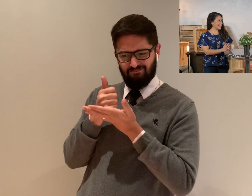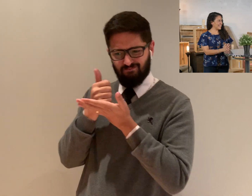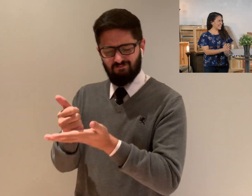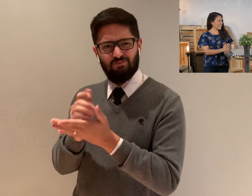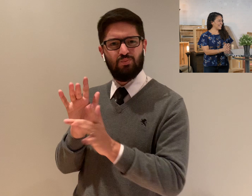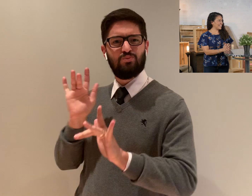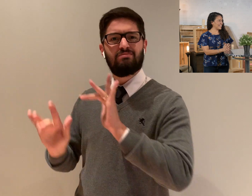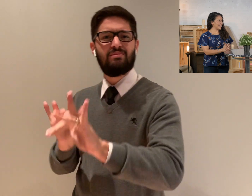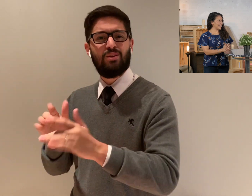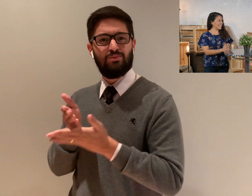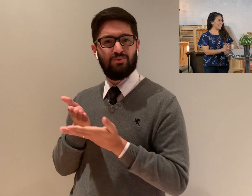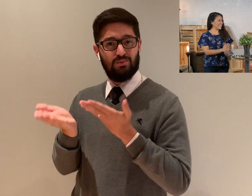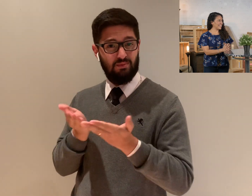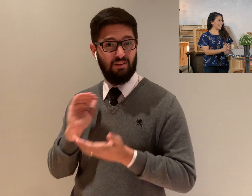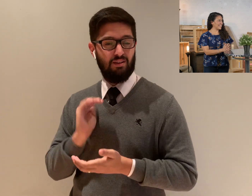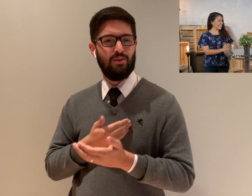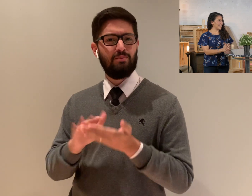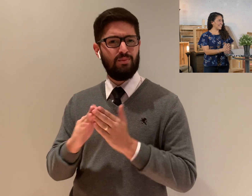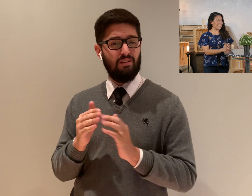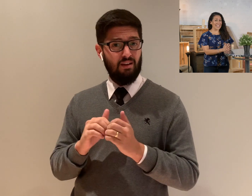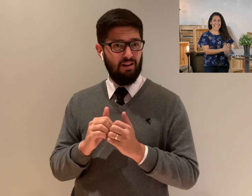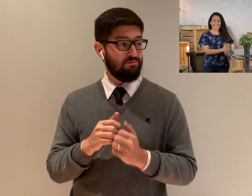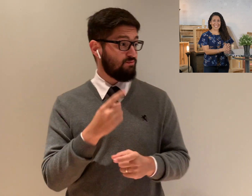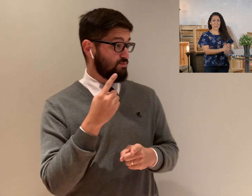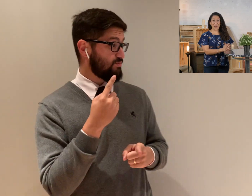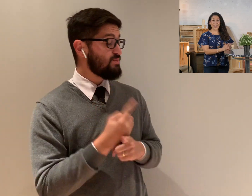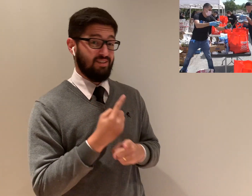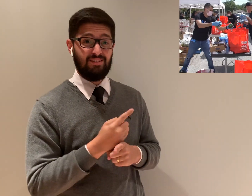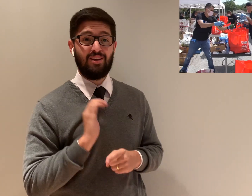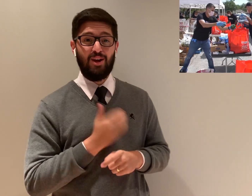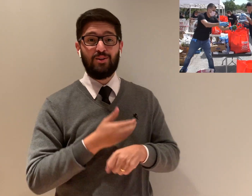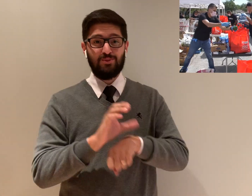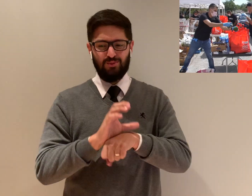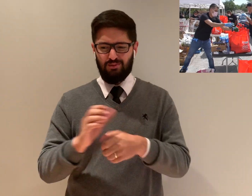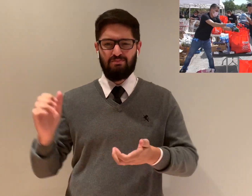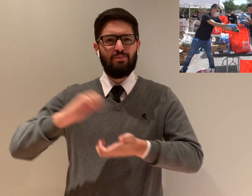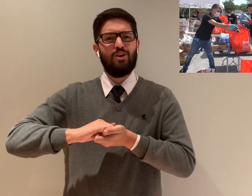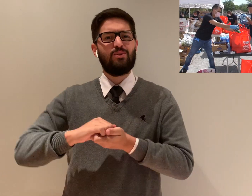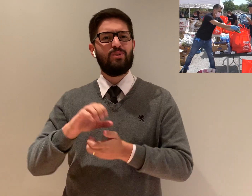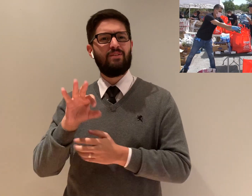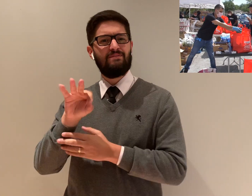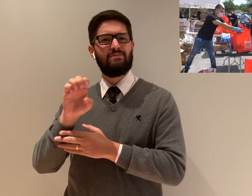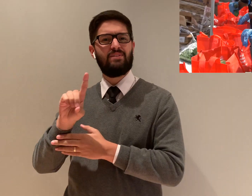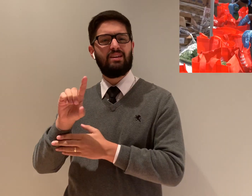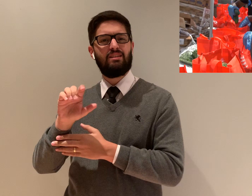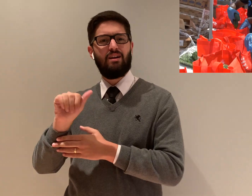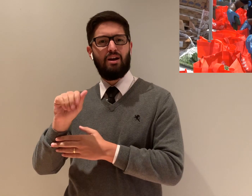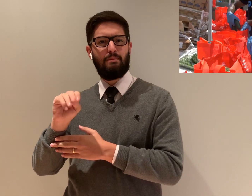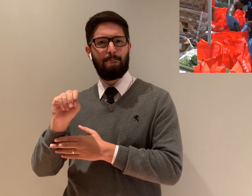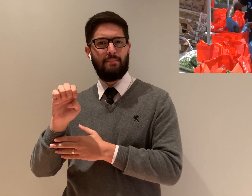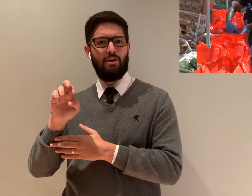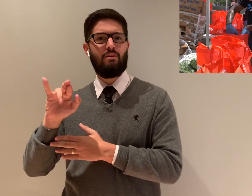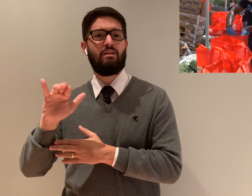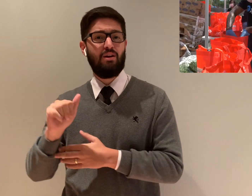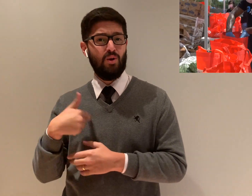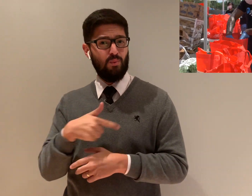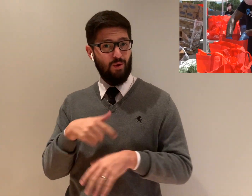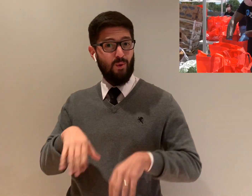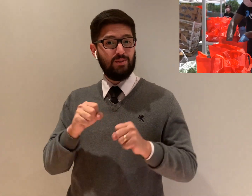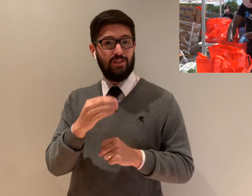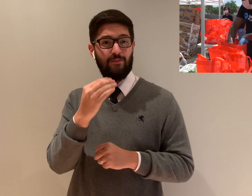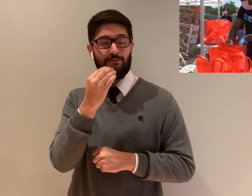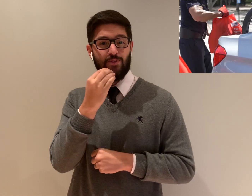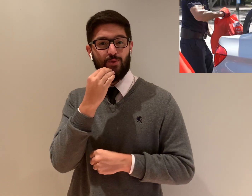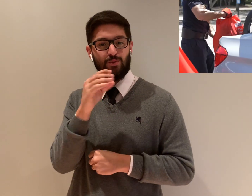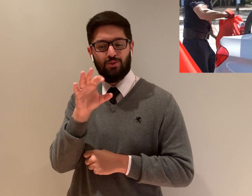been reaching out and serving our community. Yes, that's right. Our church got to partner with Feed America this past week, where we hosted